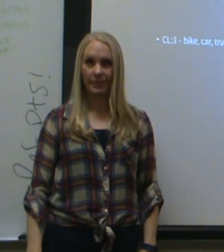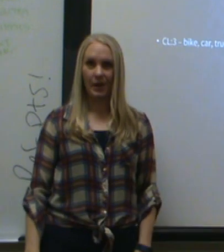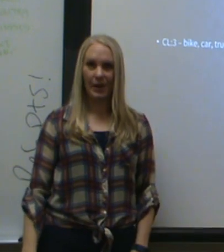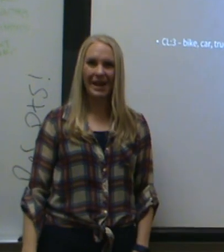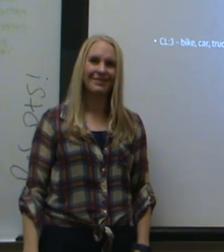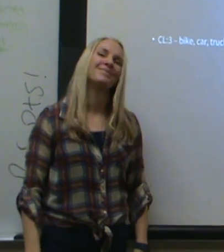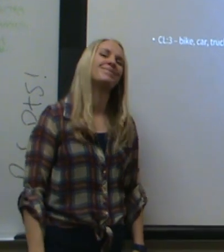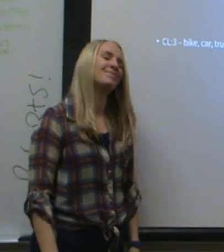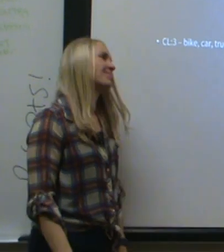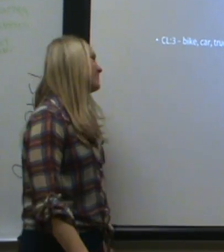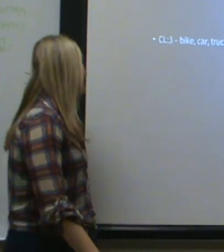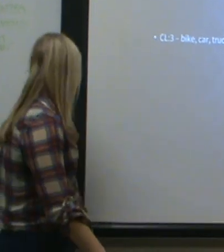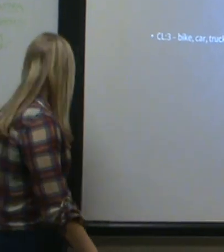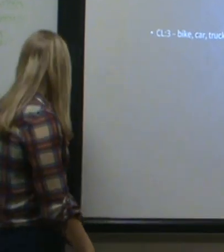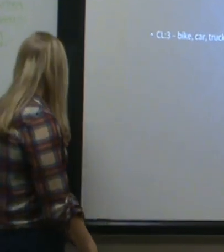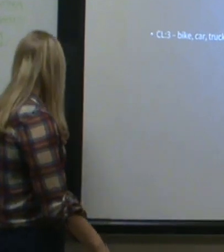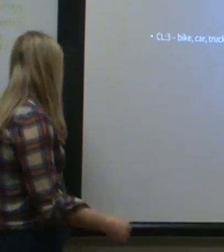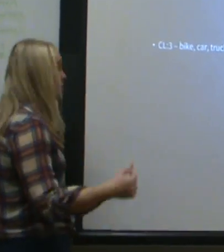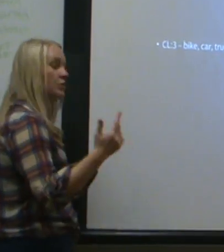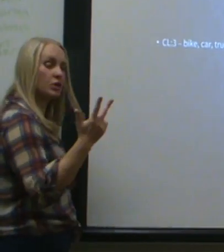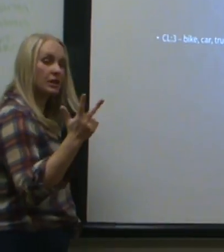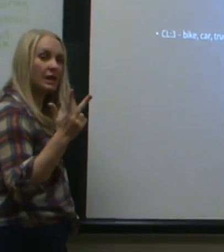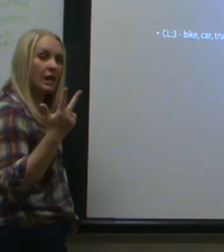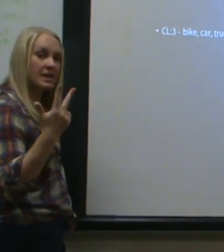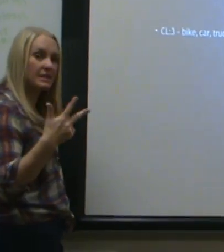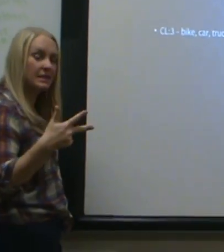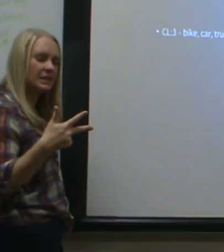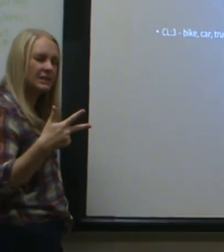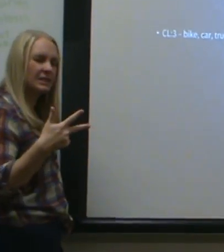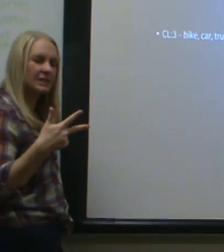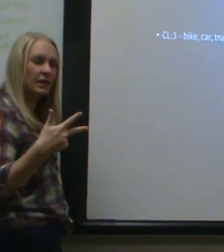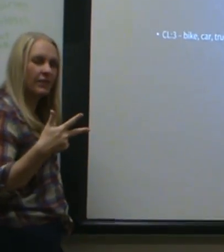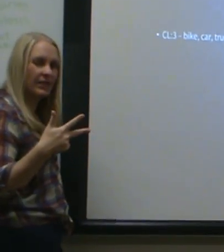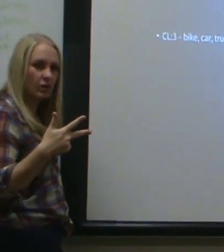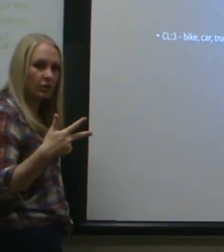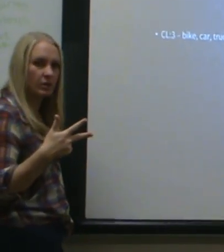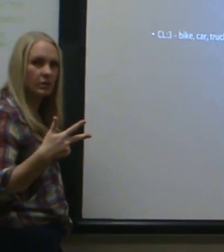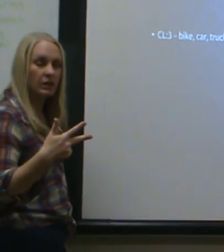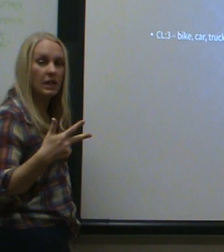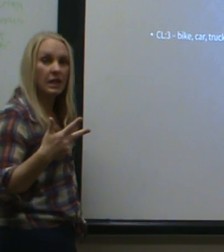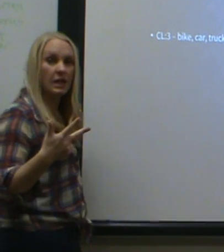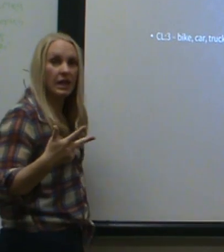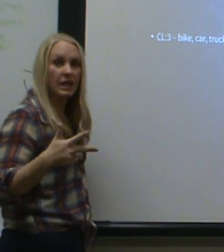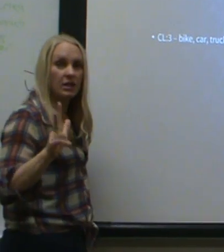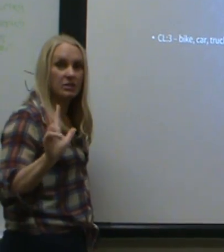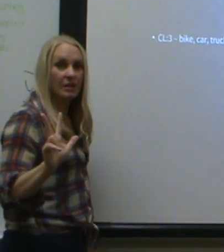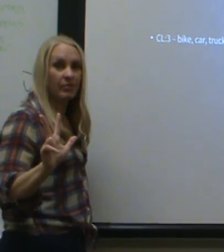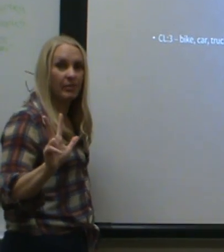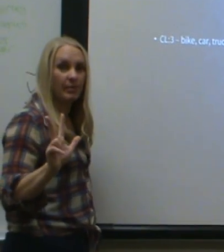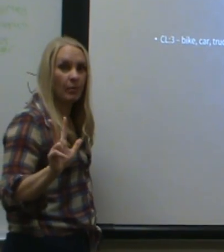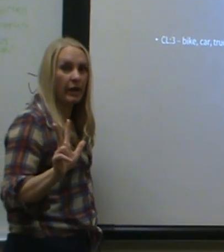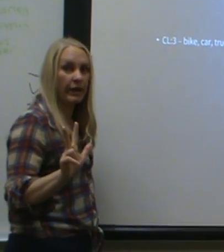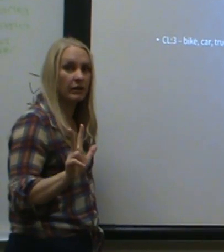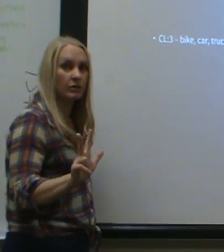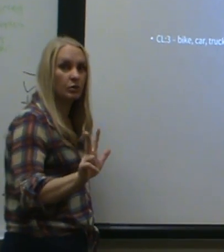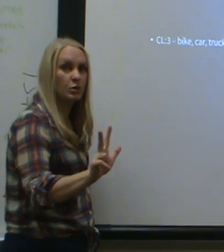all right? So usually it's a vehicle. It can also be 3 people walking.